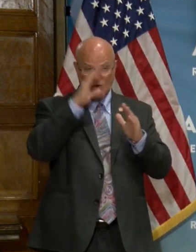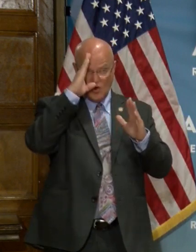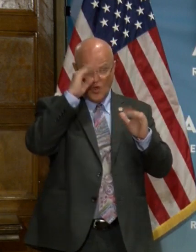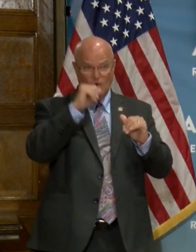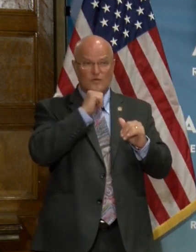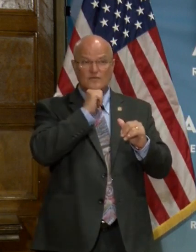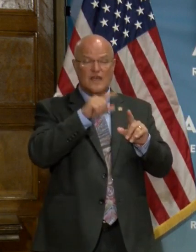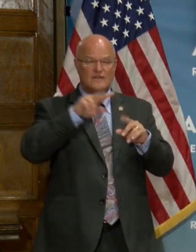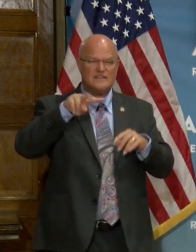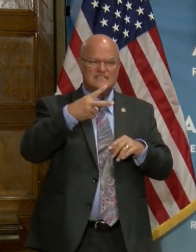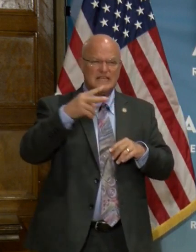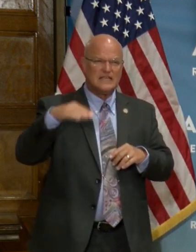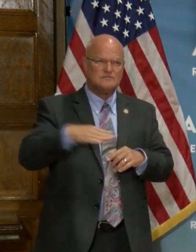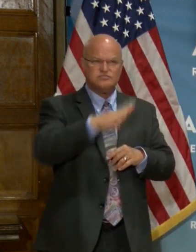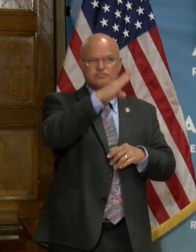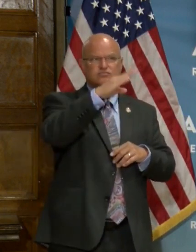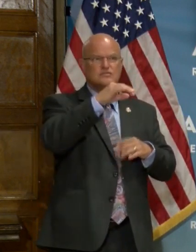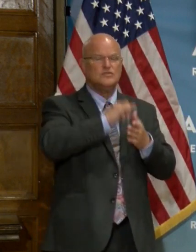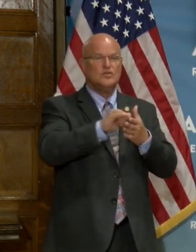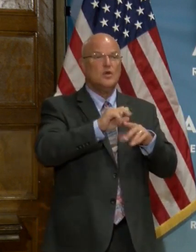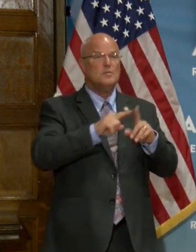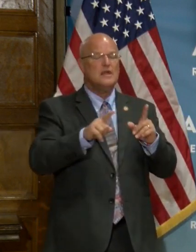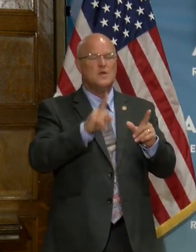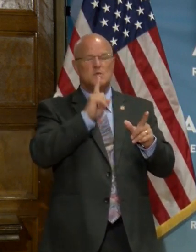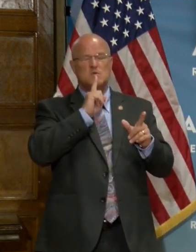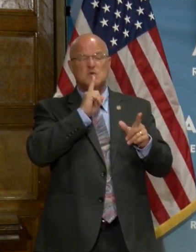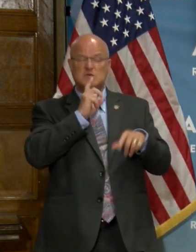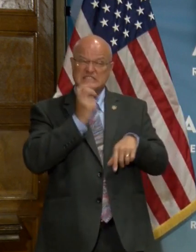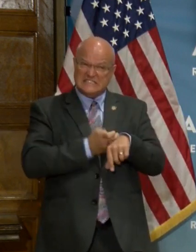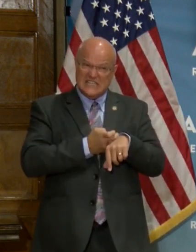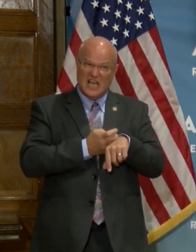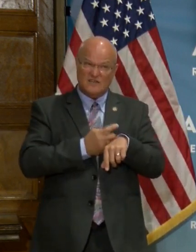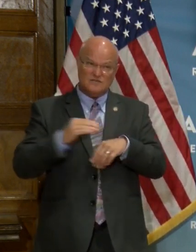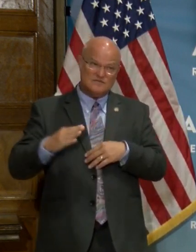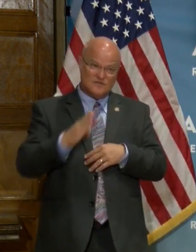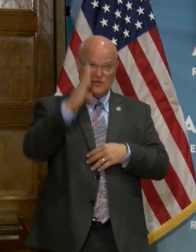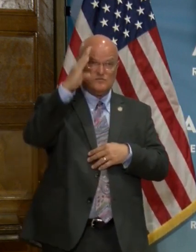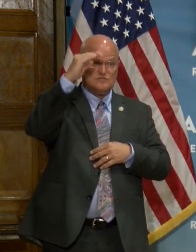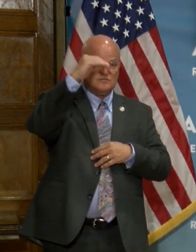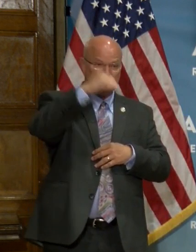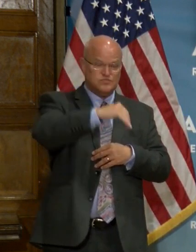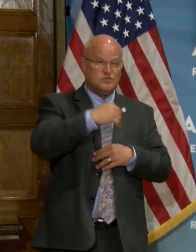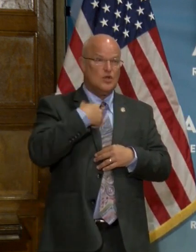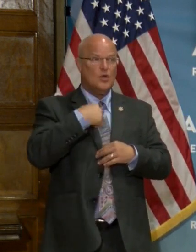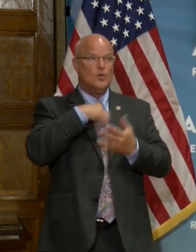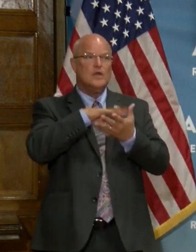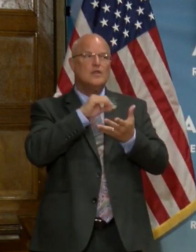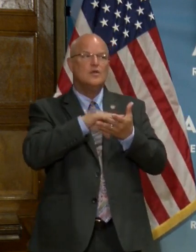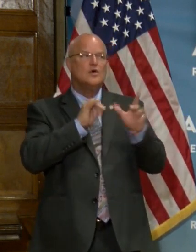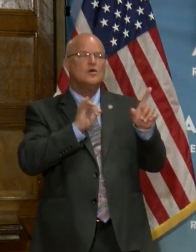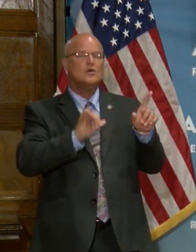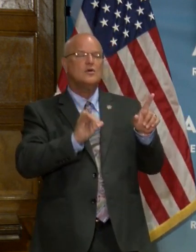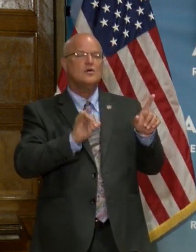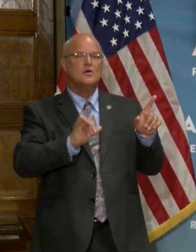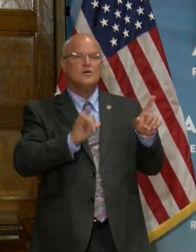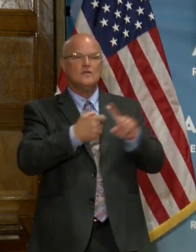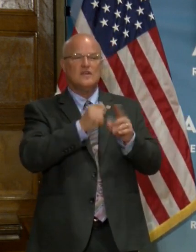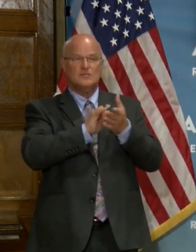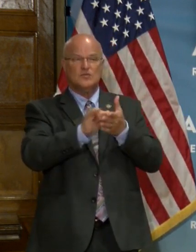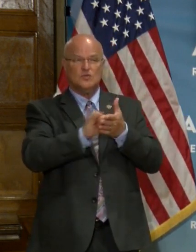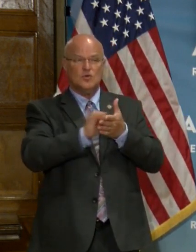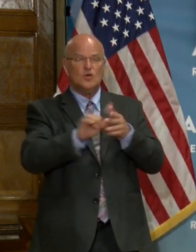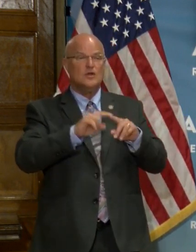they won't have a second wave in New York, but they had a really tough first wave that we all learned from. And